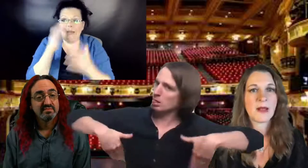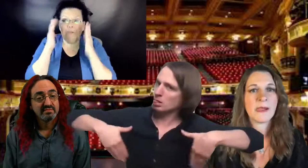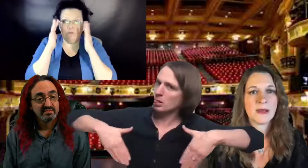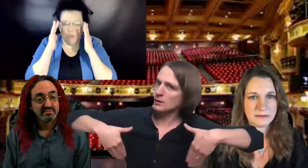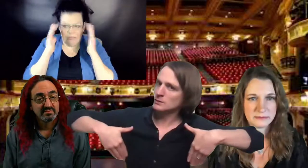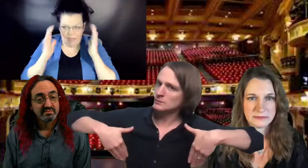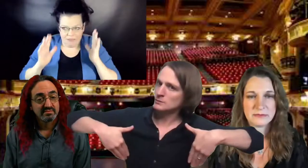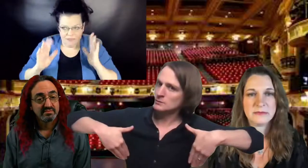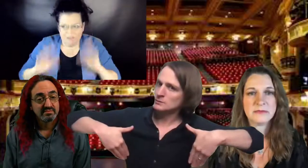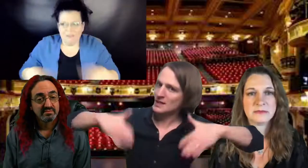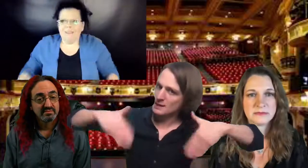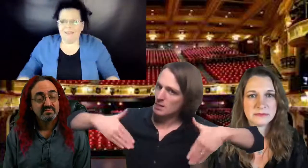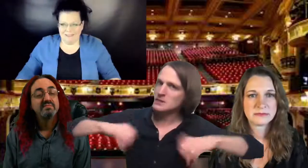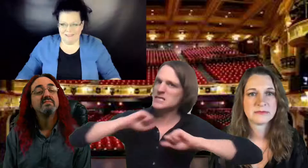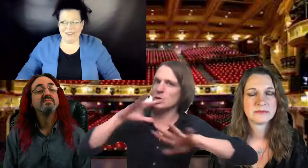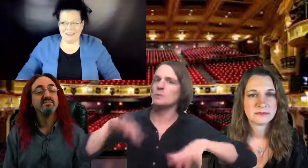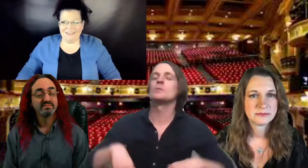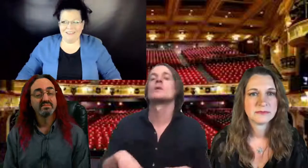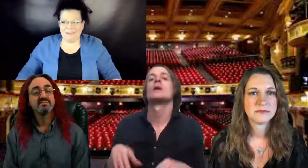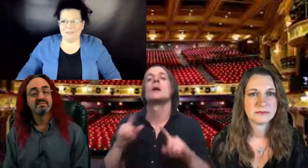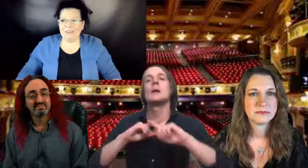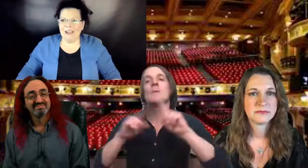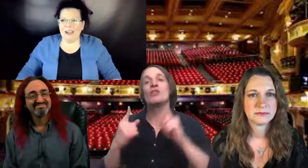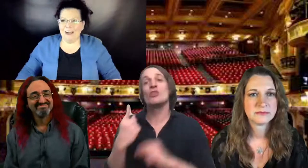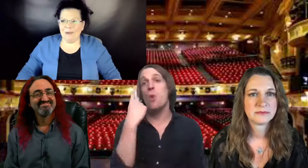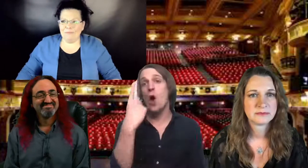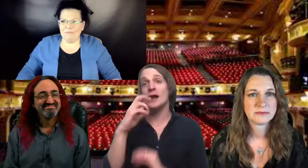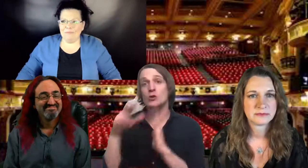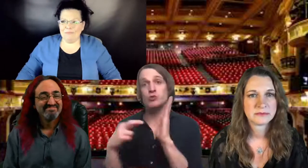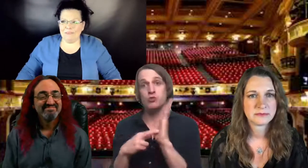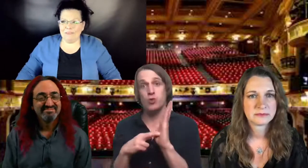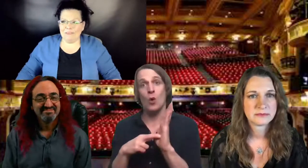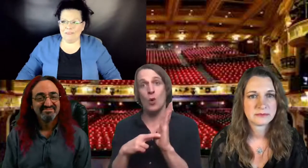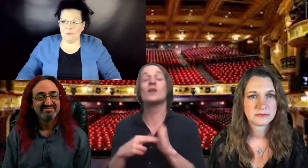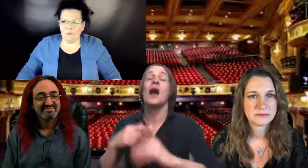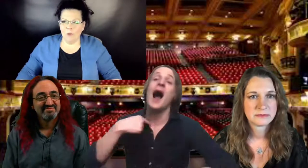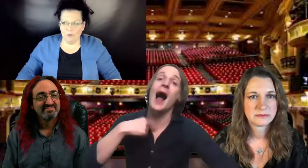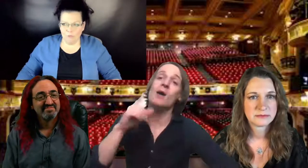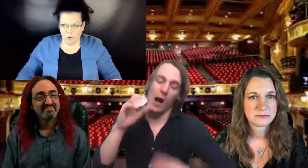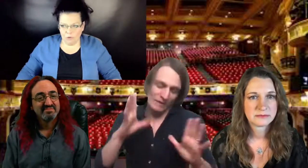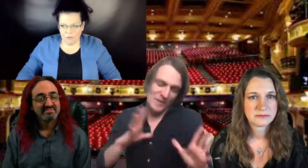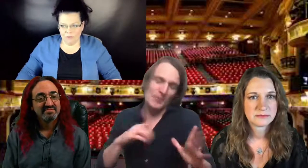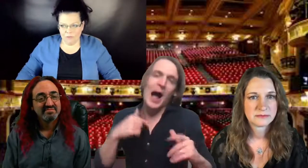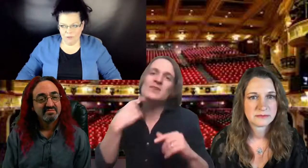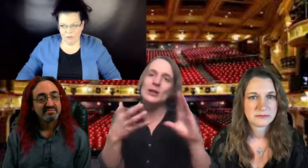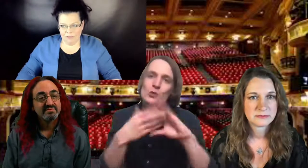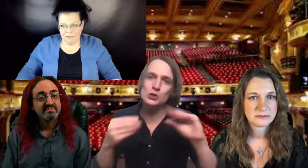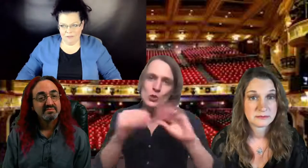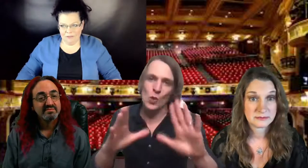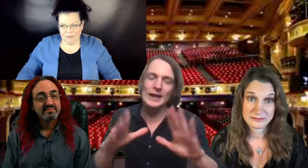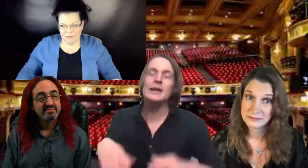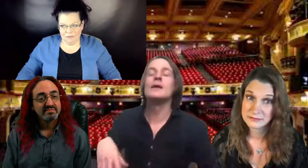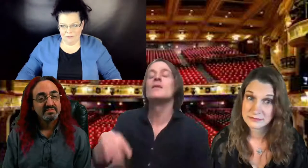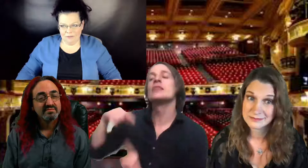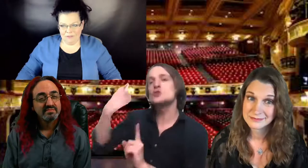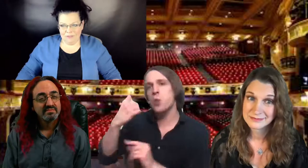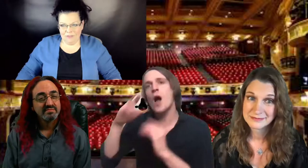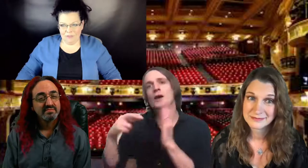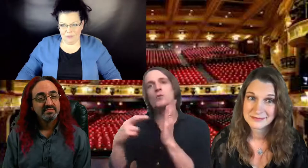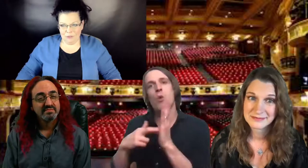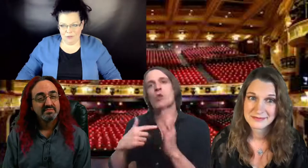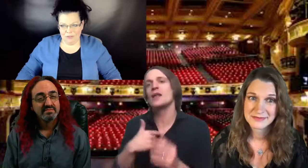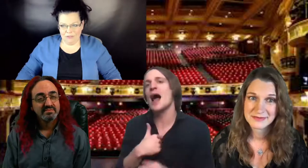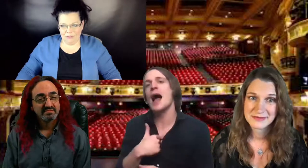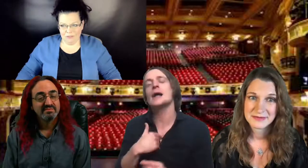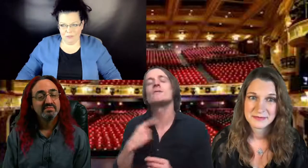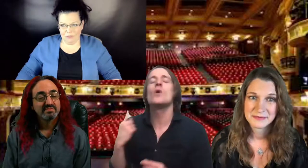It has not been written yet. Yes. Okay. Thank you. The one role. Okay. Here's